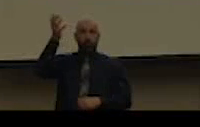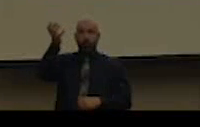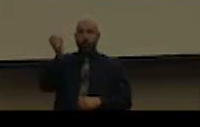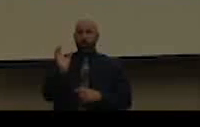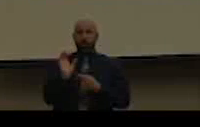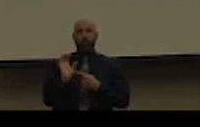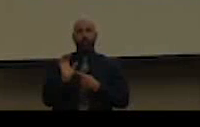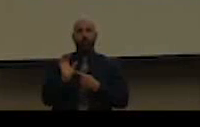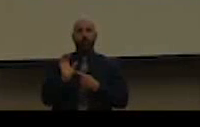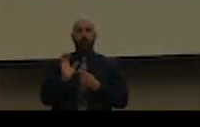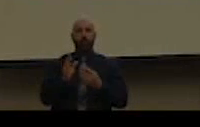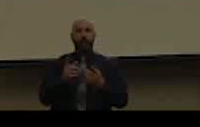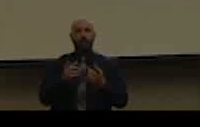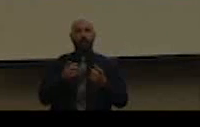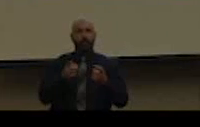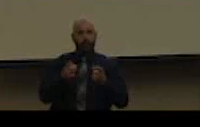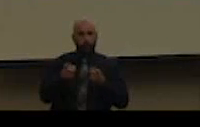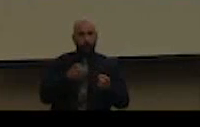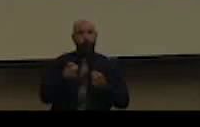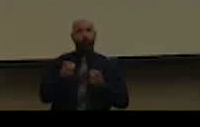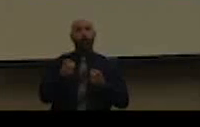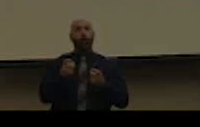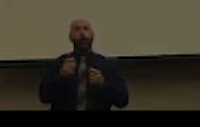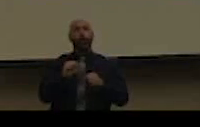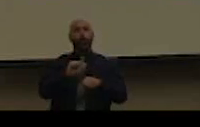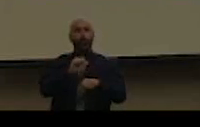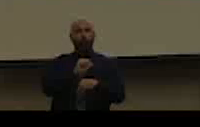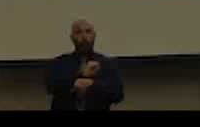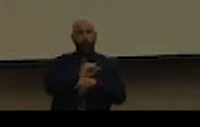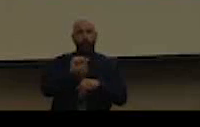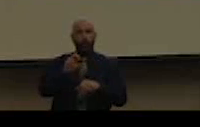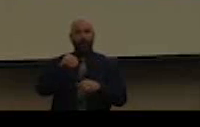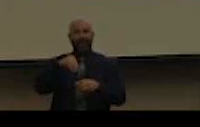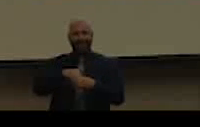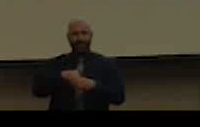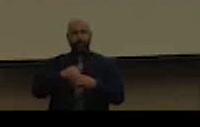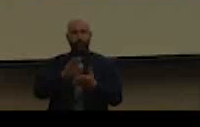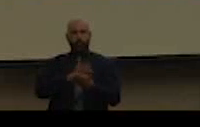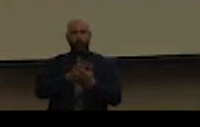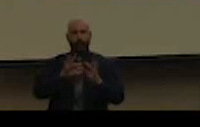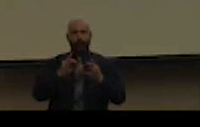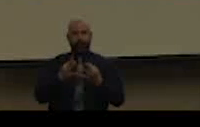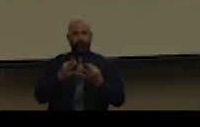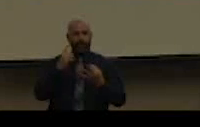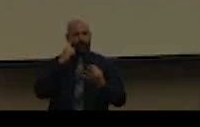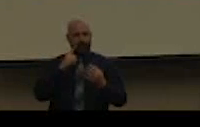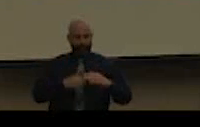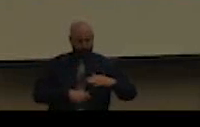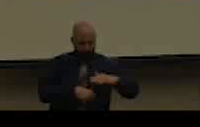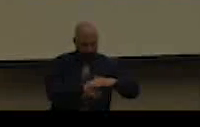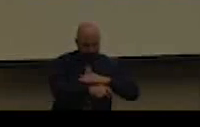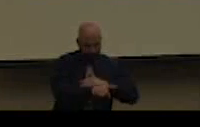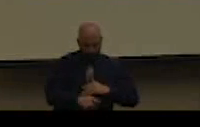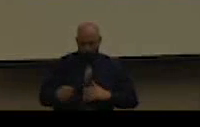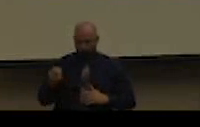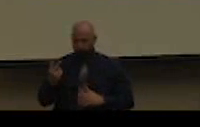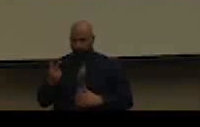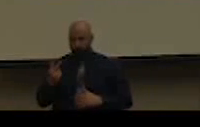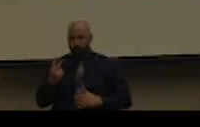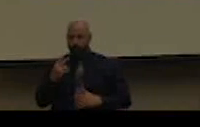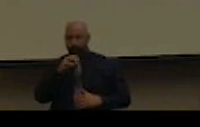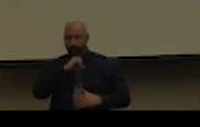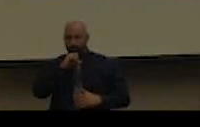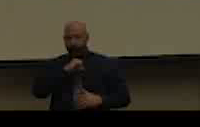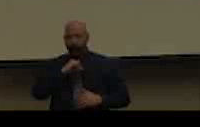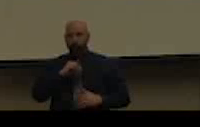or in-school families that have children. It actually goes birth to, I think, age 12, but the vast, vast, vast majority, like for after school,